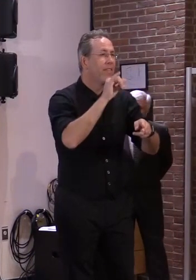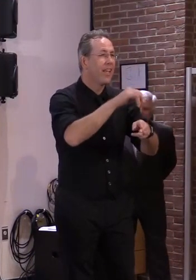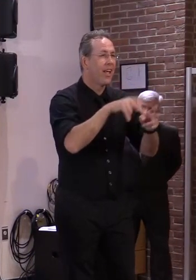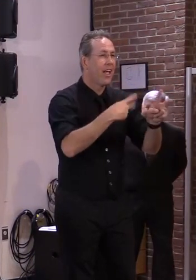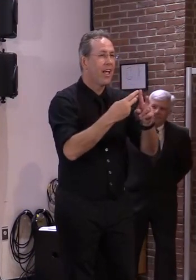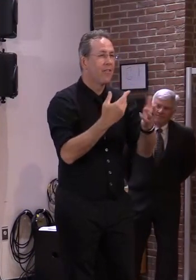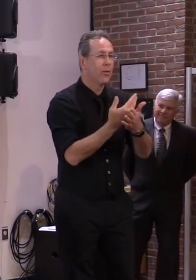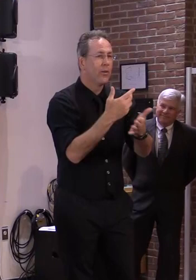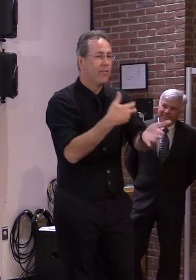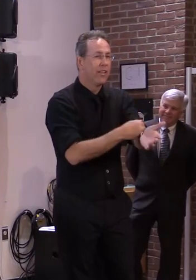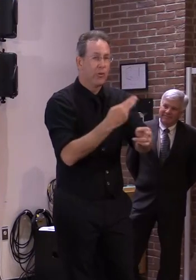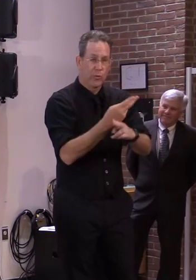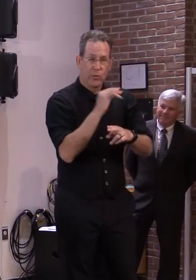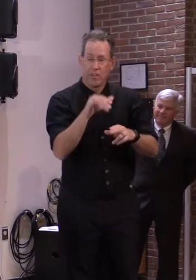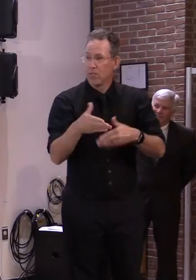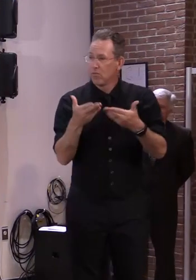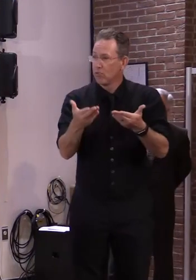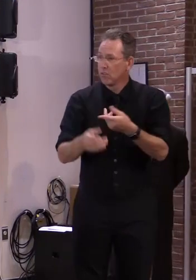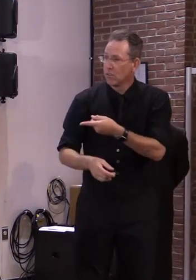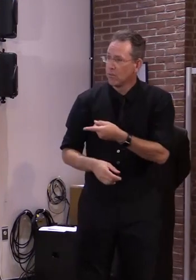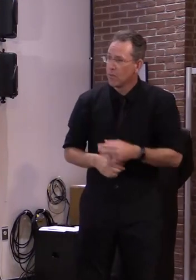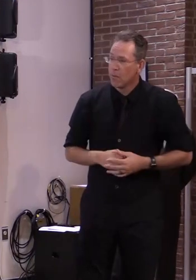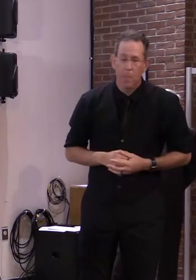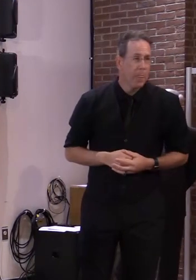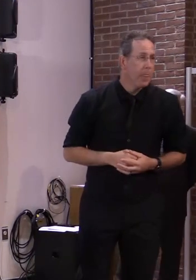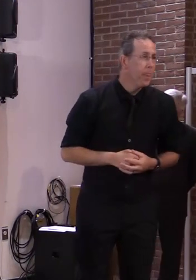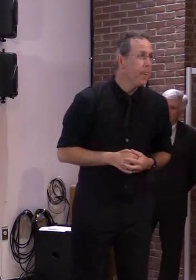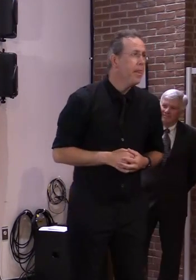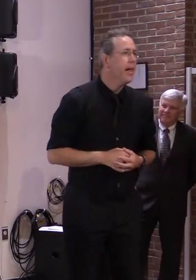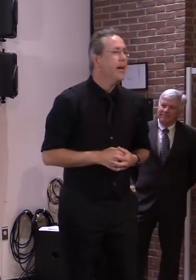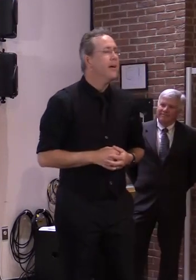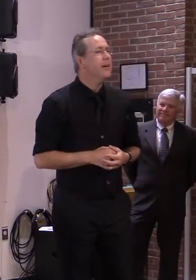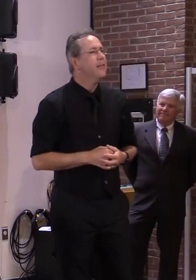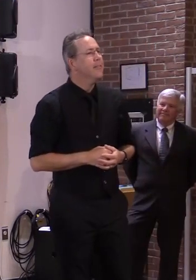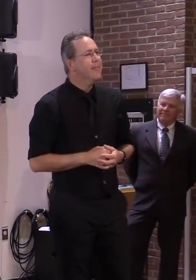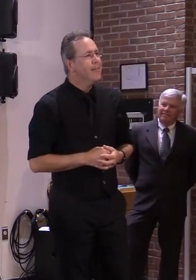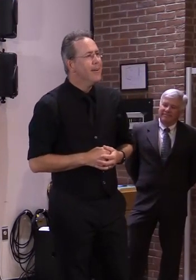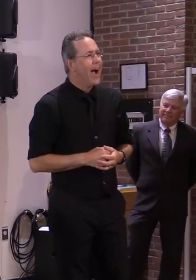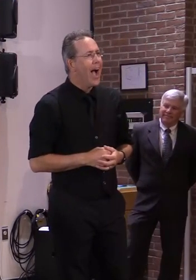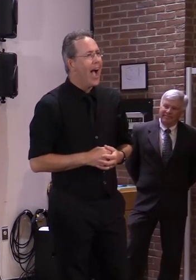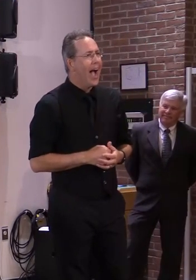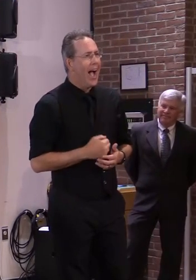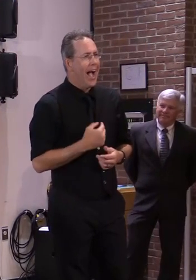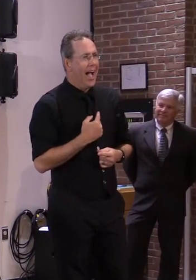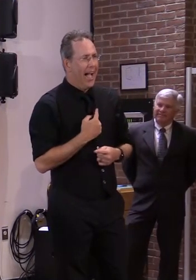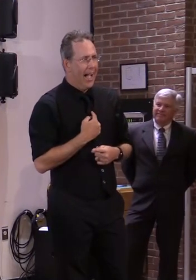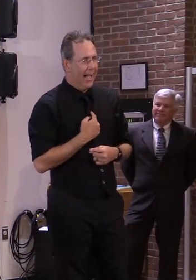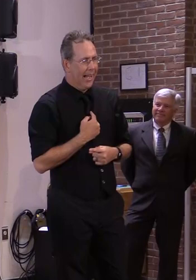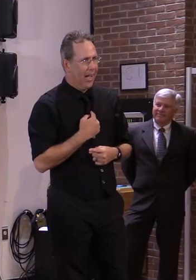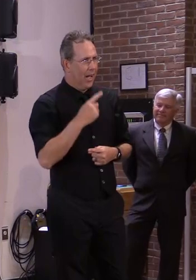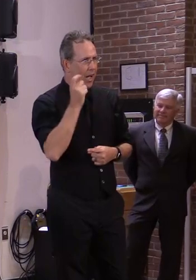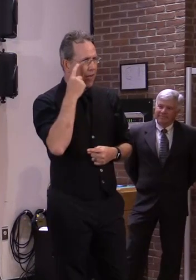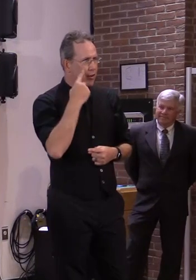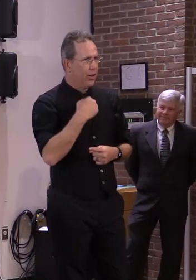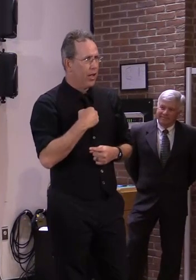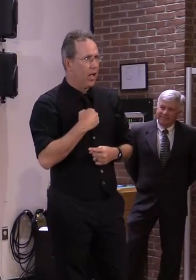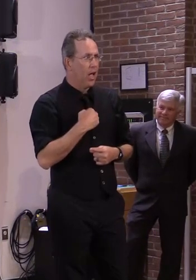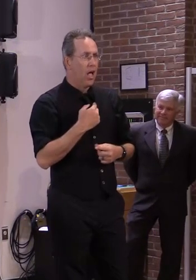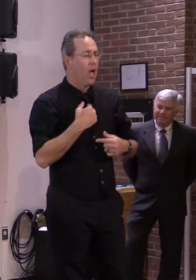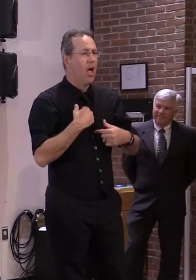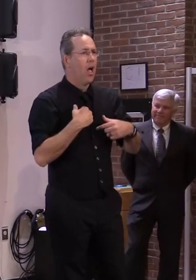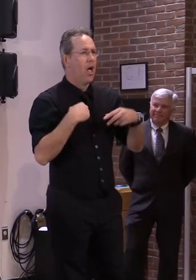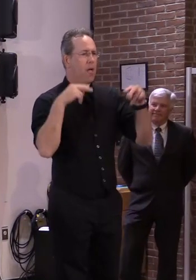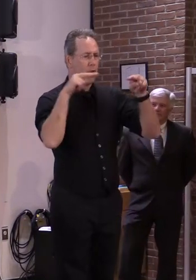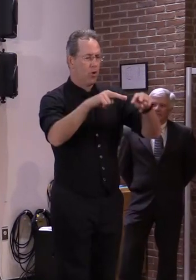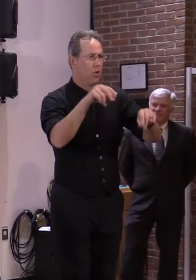was vaccinated myself. I don't know if you were a guy or not, but I go to where the numbers are. The data and the science shows